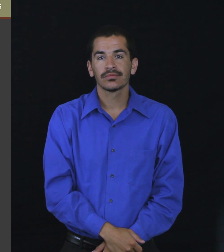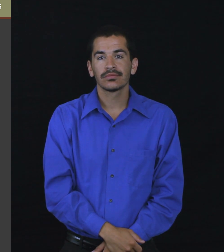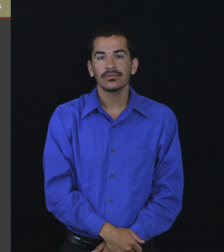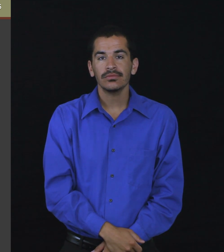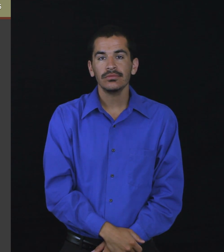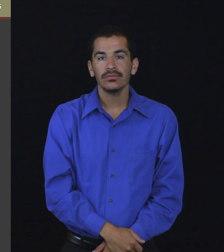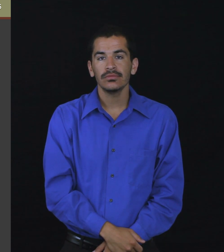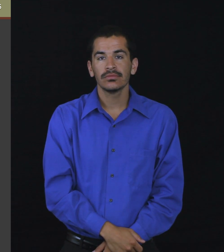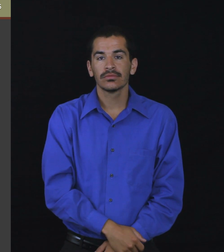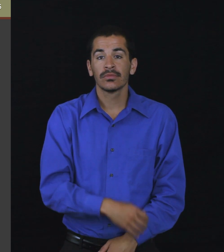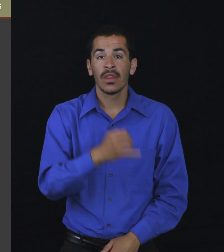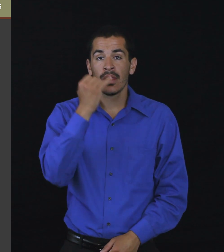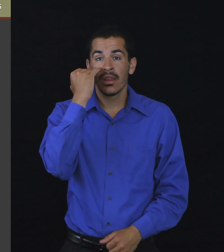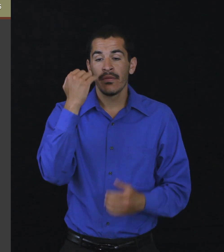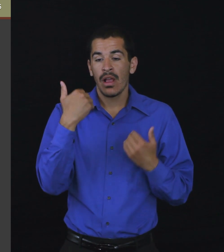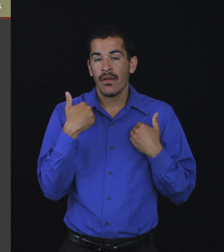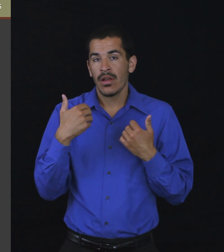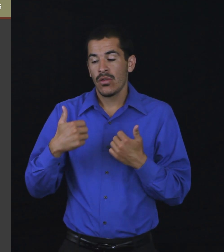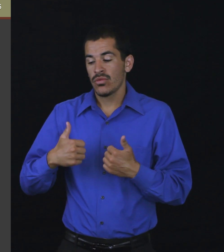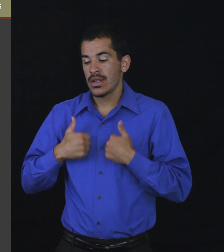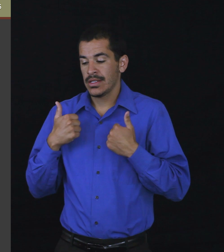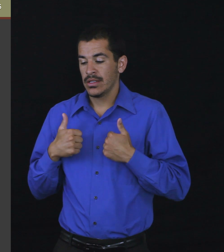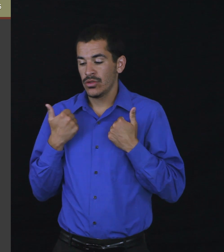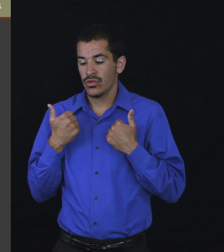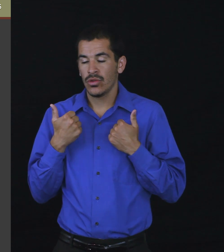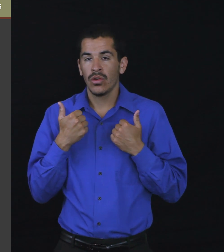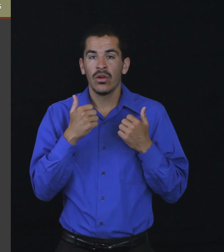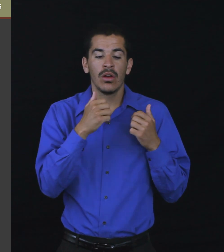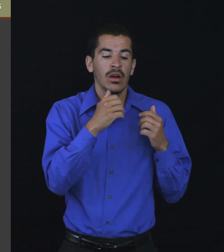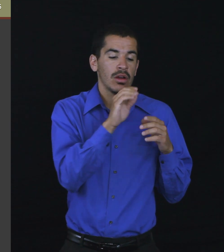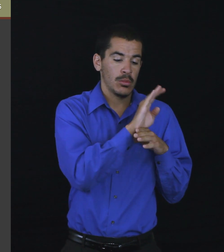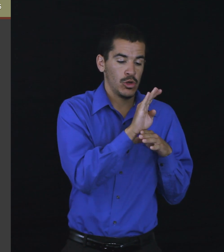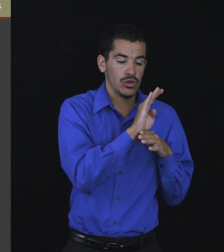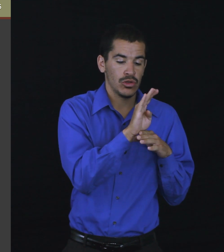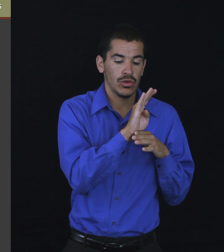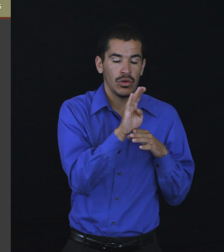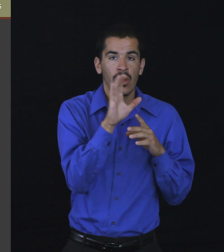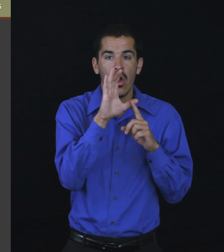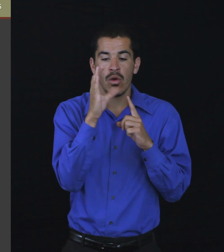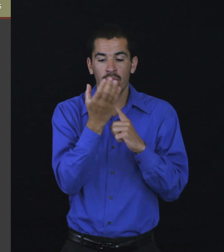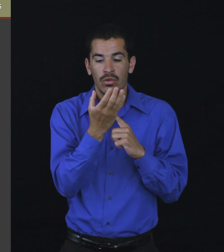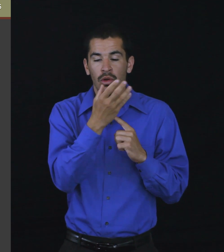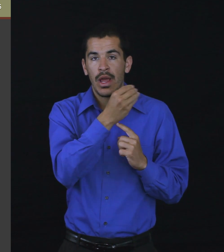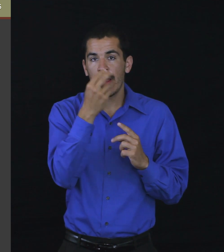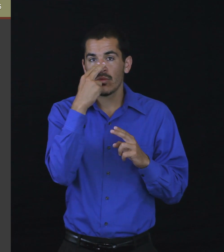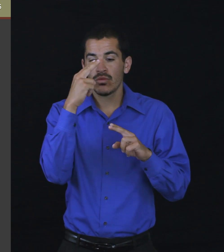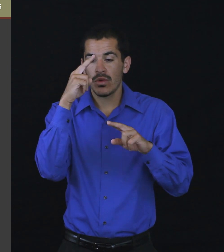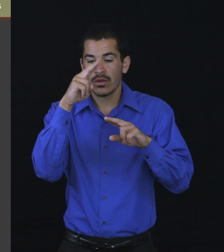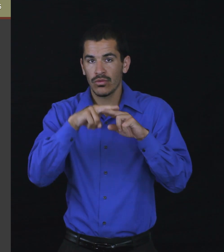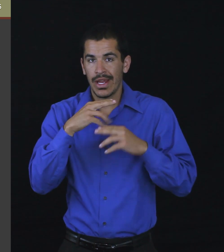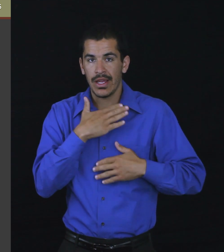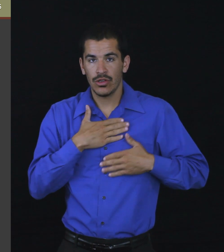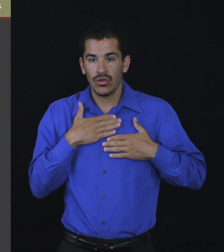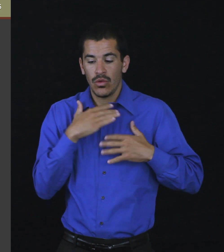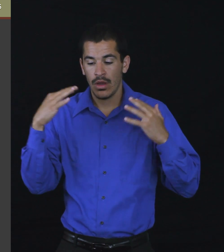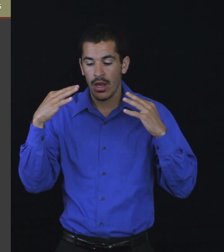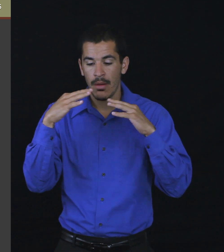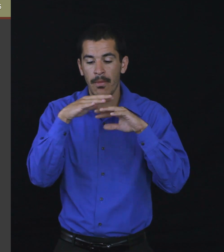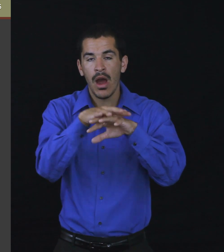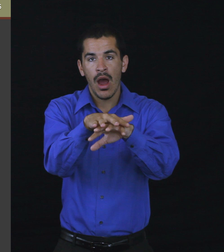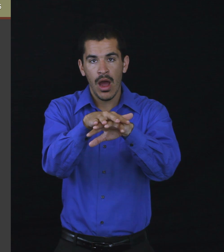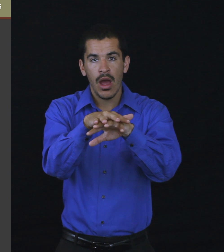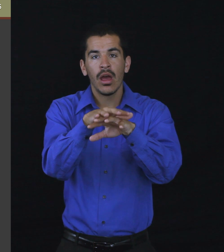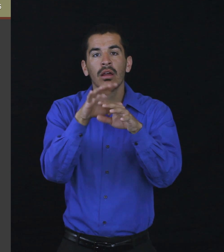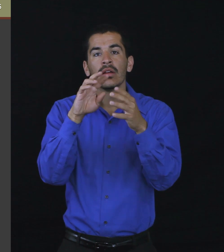Combining residential, commercial, cultural, and recreational uses creates a